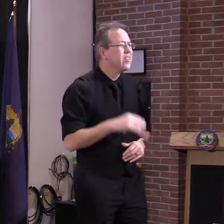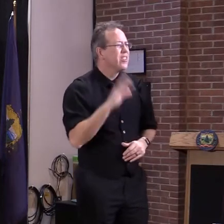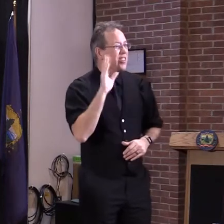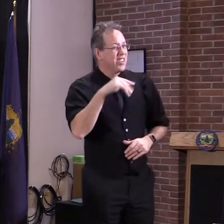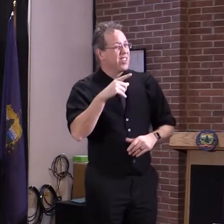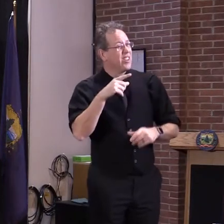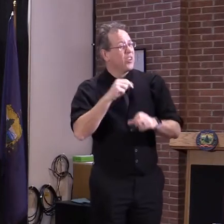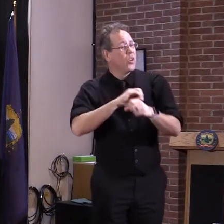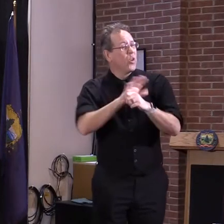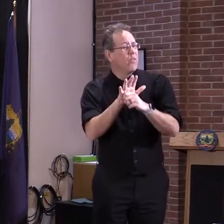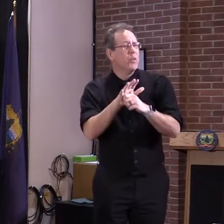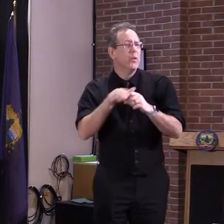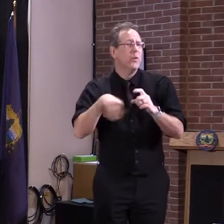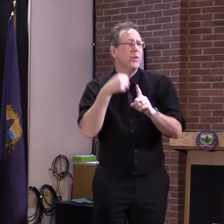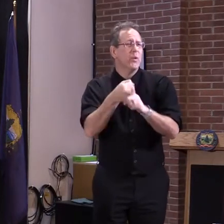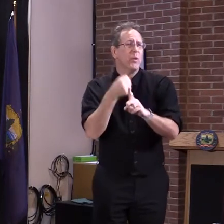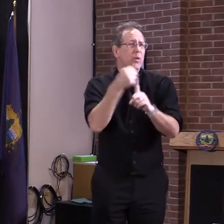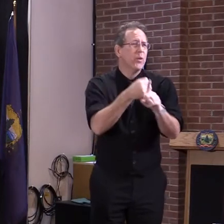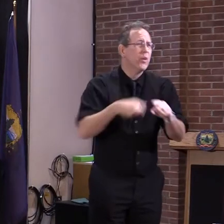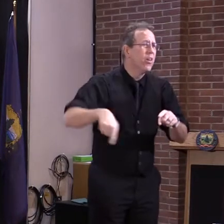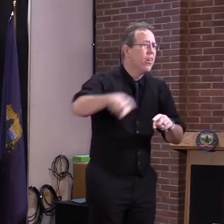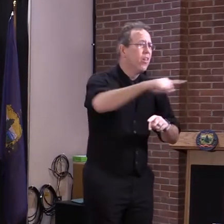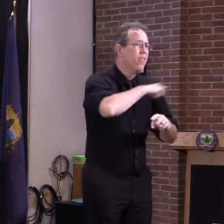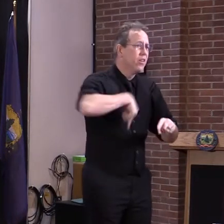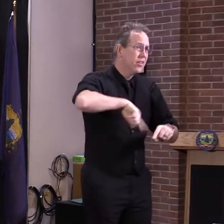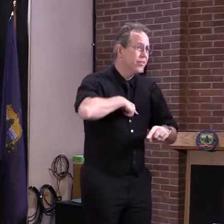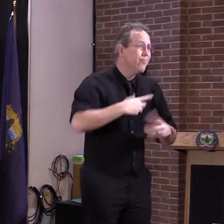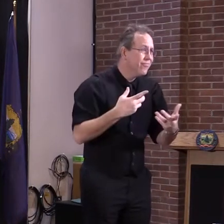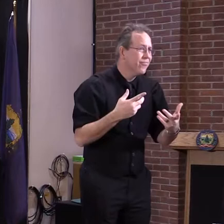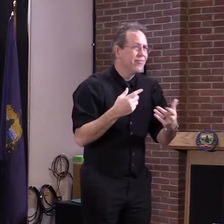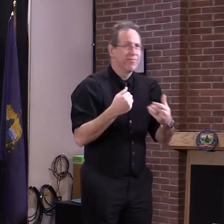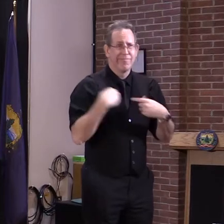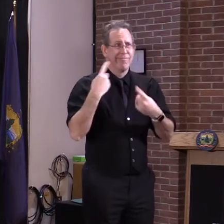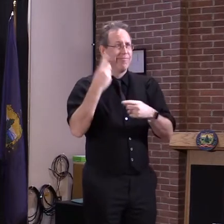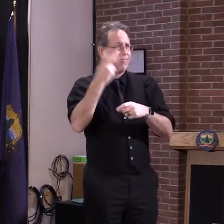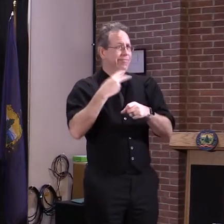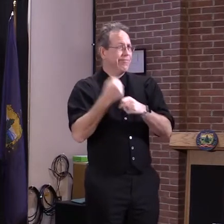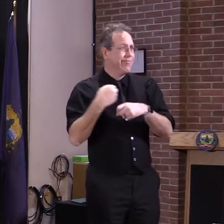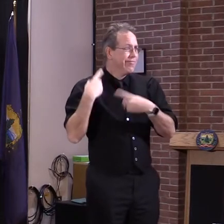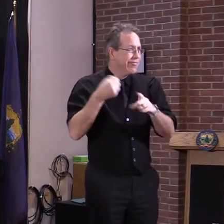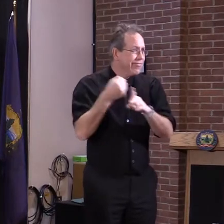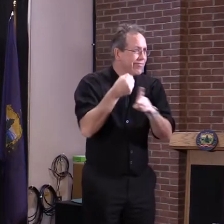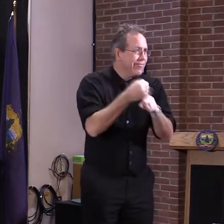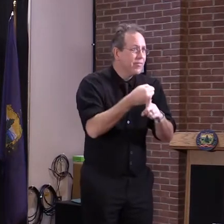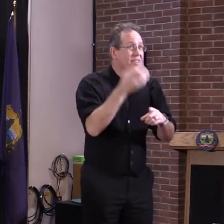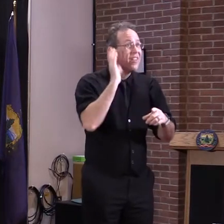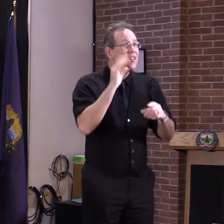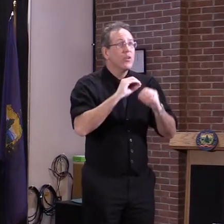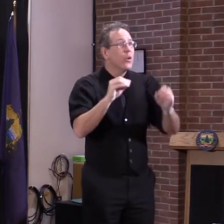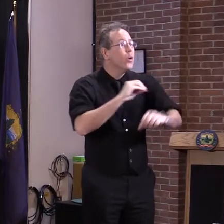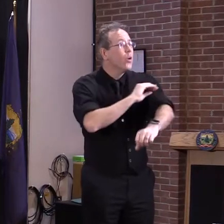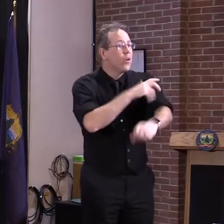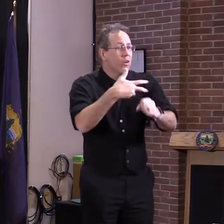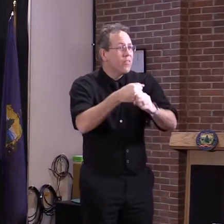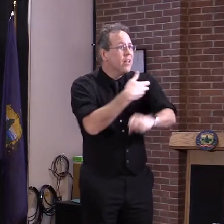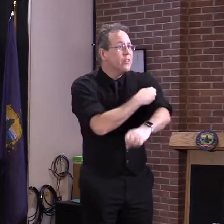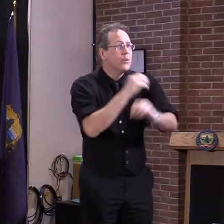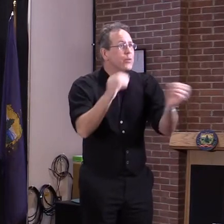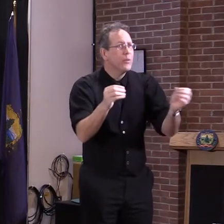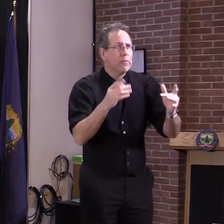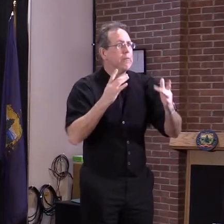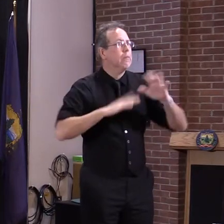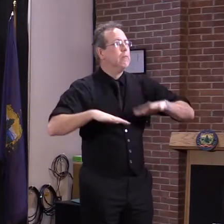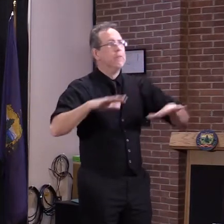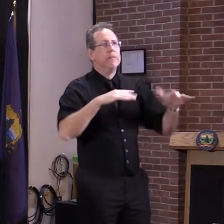more important than ever. Before vaccines became available, we dealt with layoffs, remote learning,